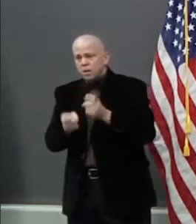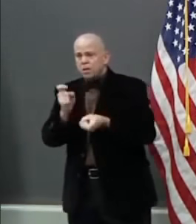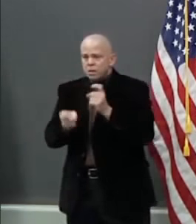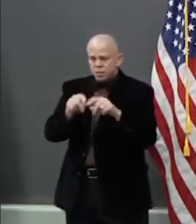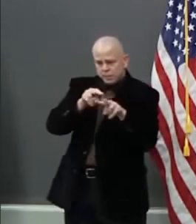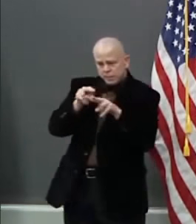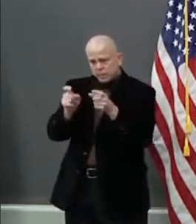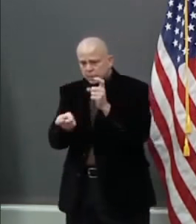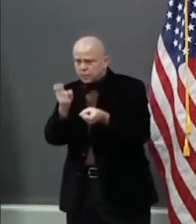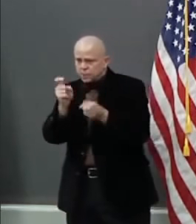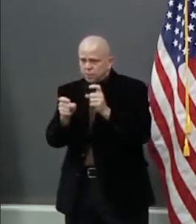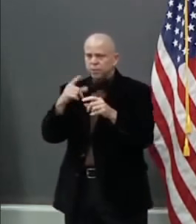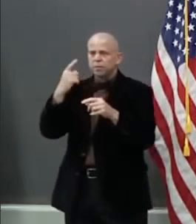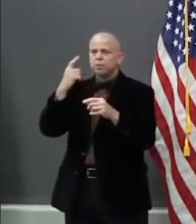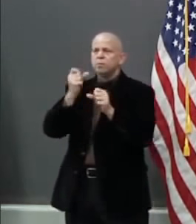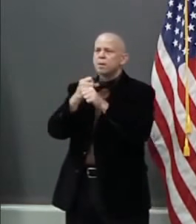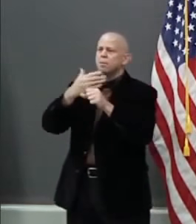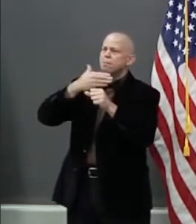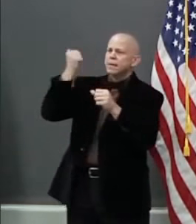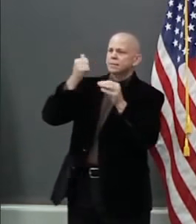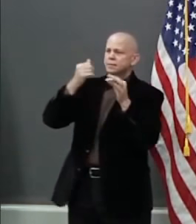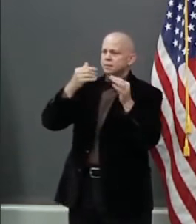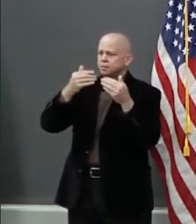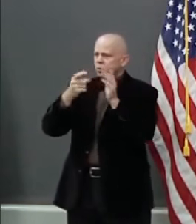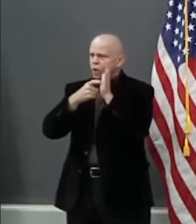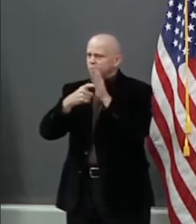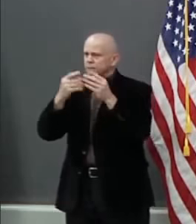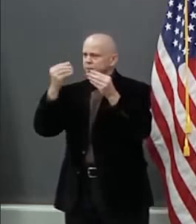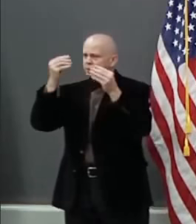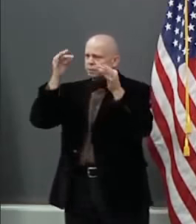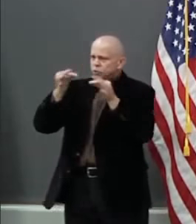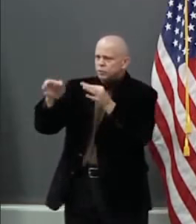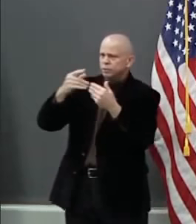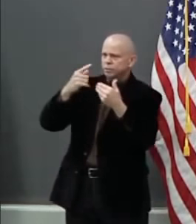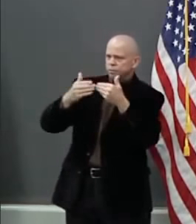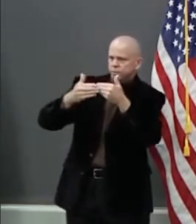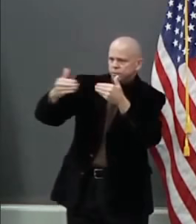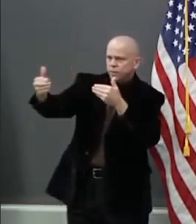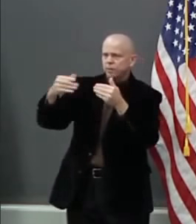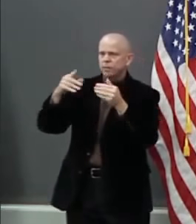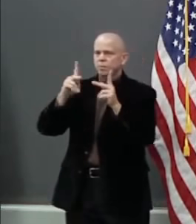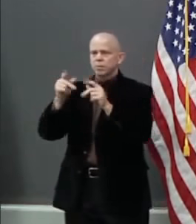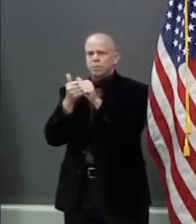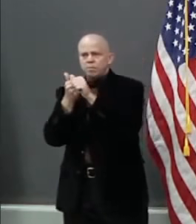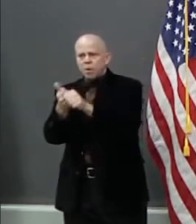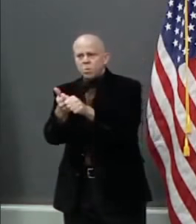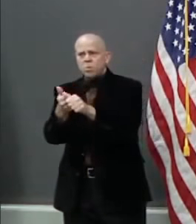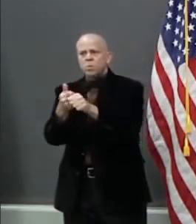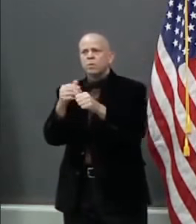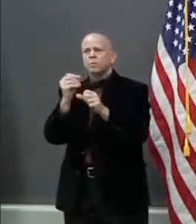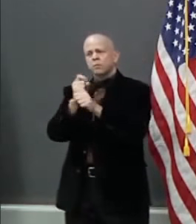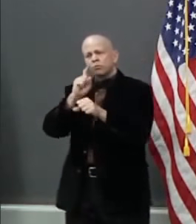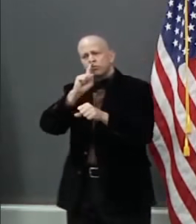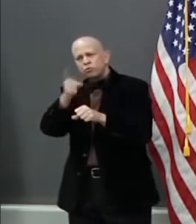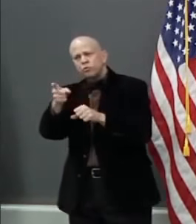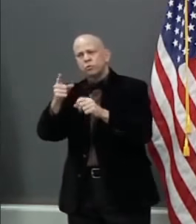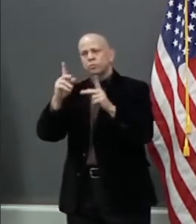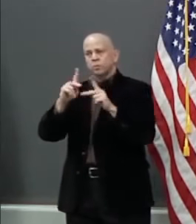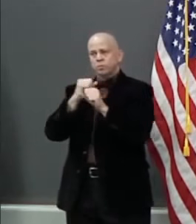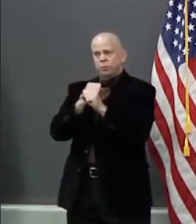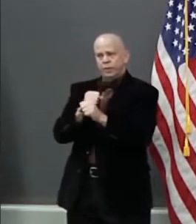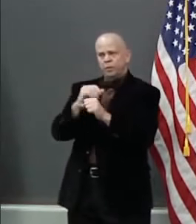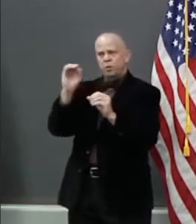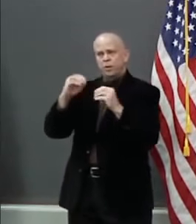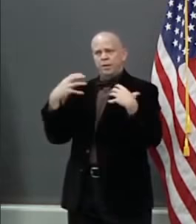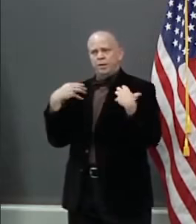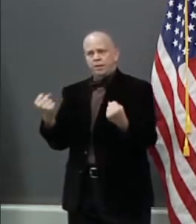measures that people will follow, and that we keep as our North Star the ability to protect the health of Oregonians, that they access